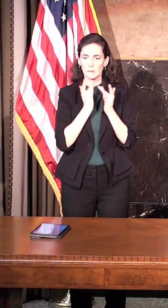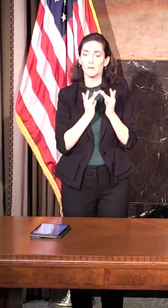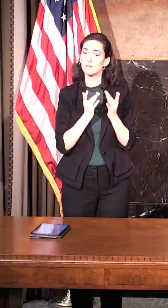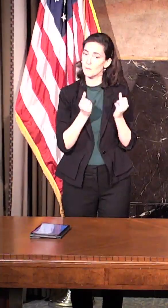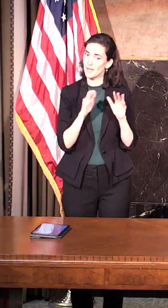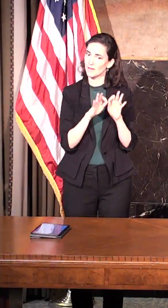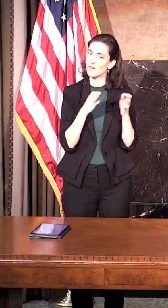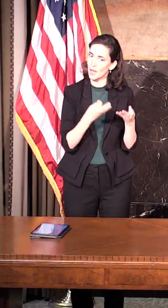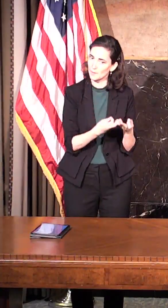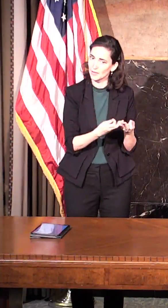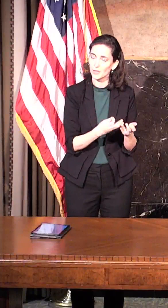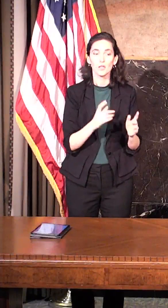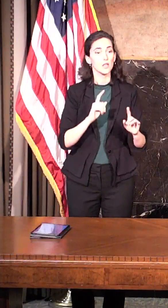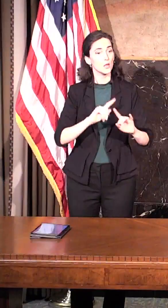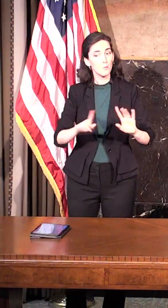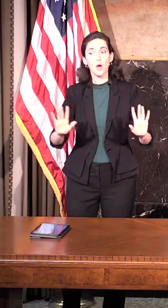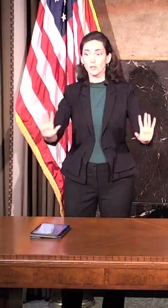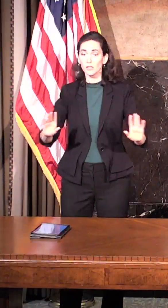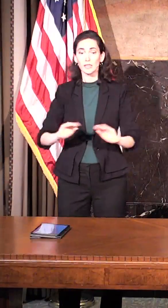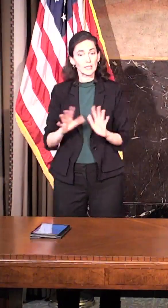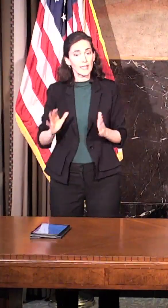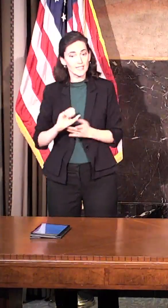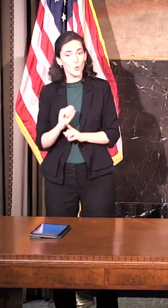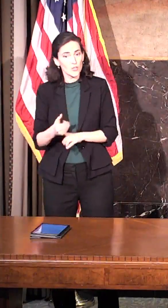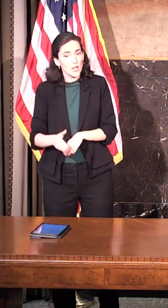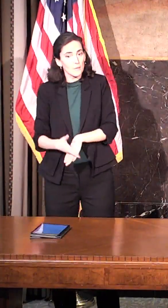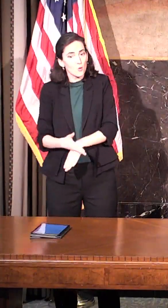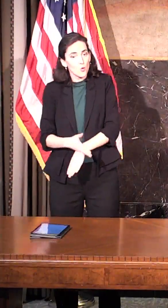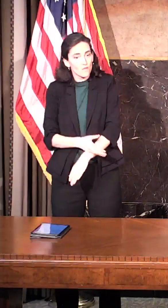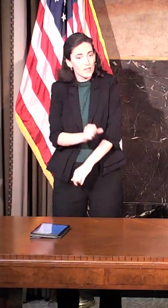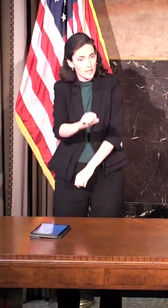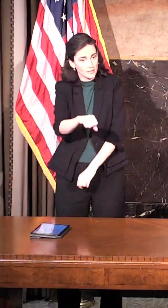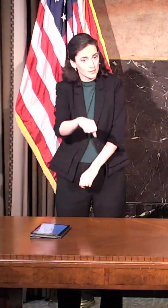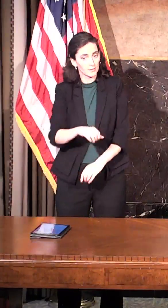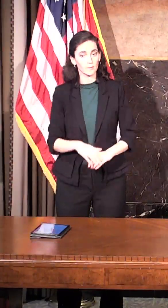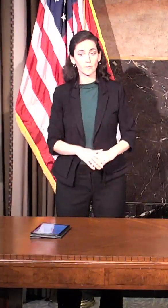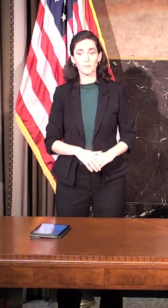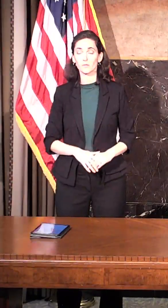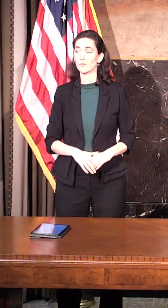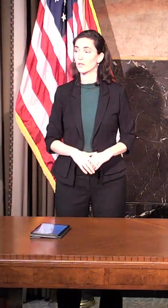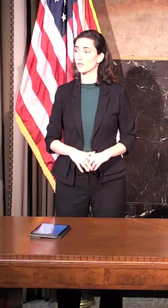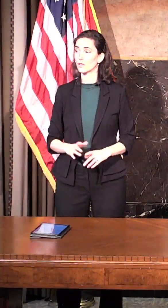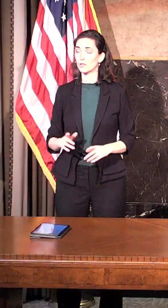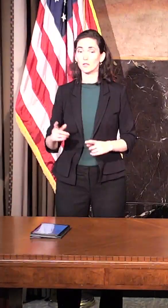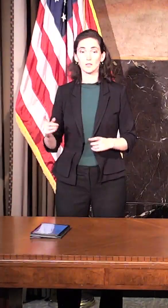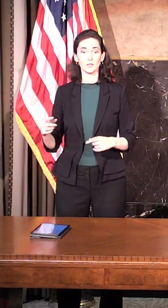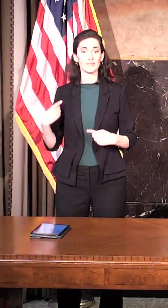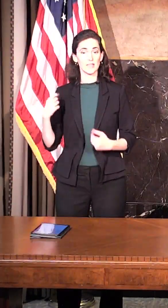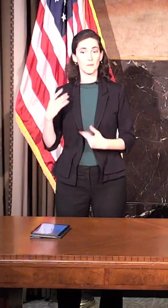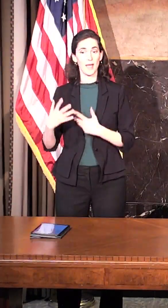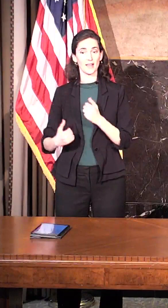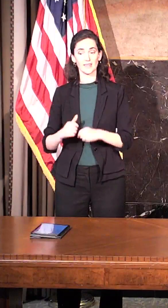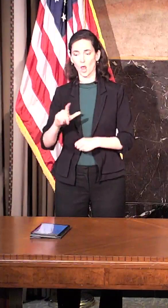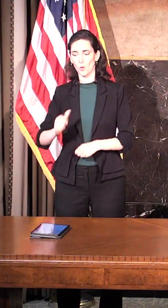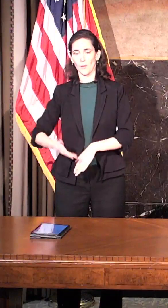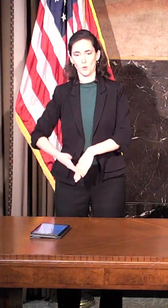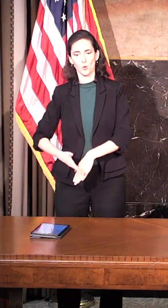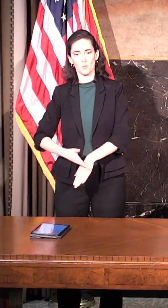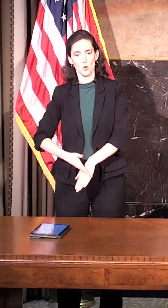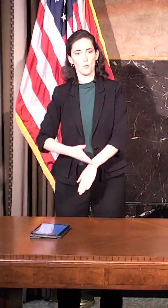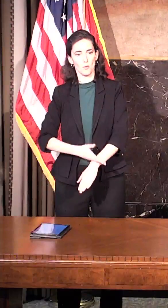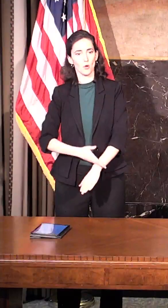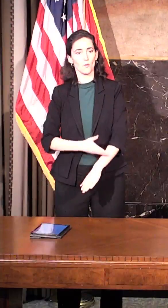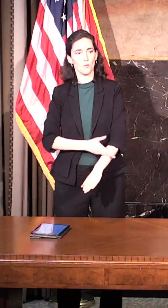fact, improving. And things have been improving in Louisiana for a number of years now. If you go back